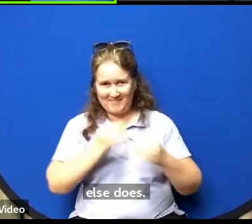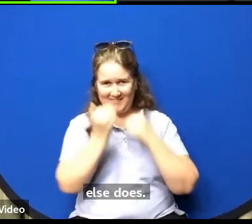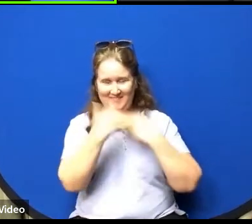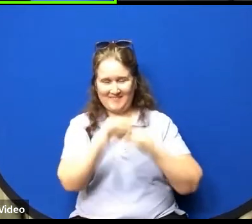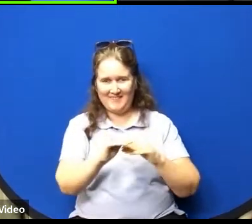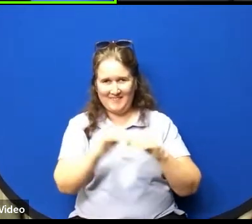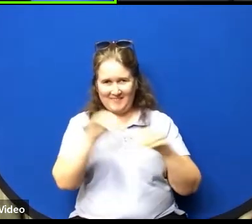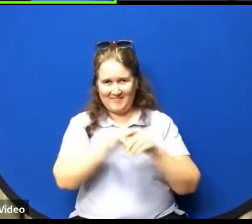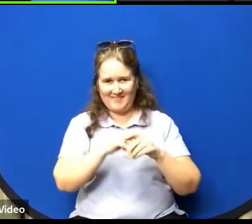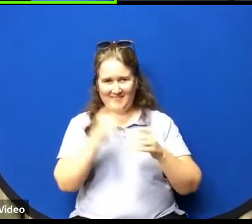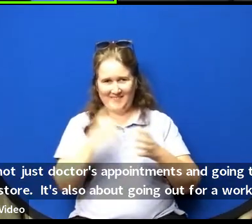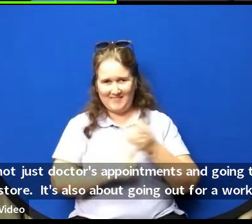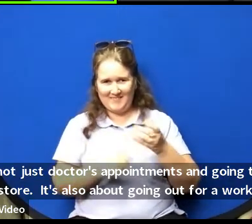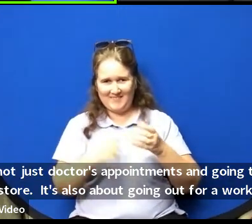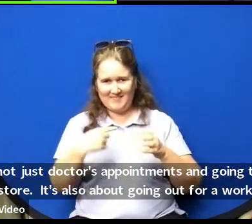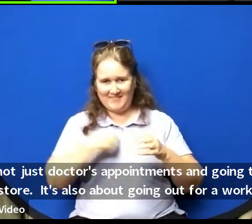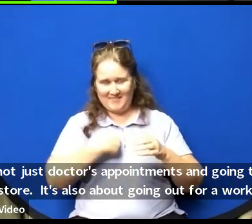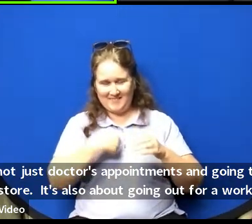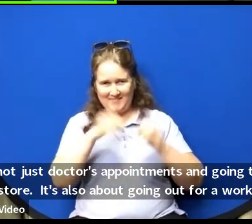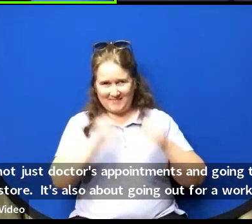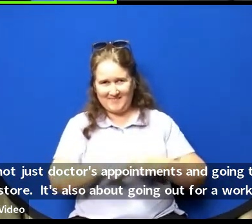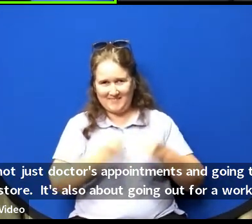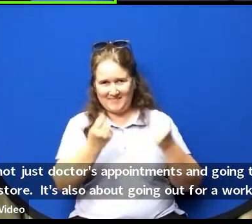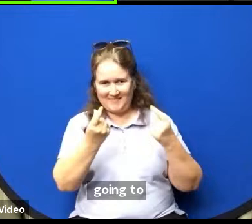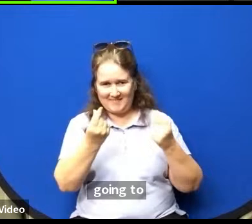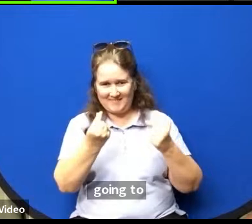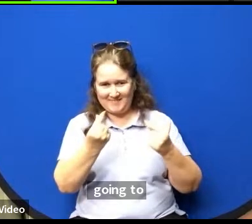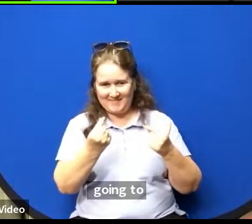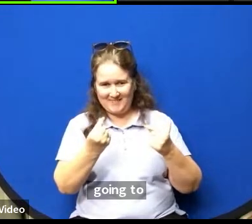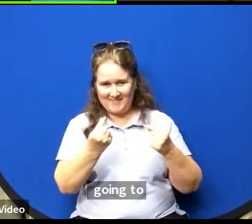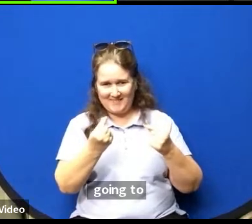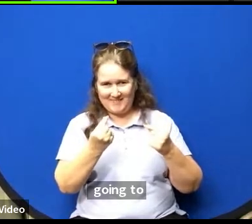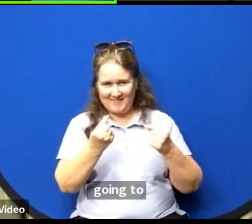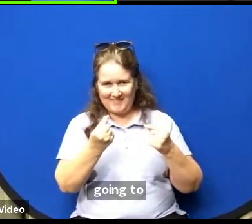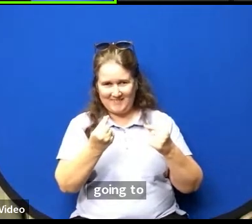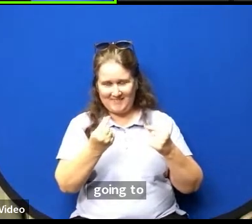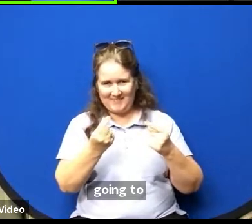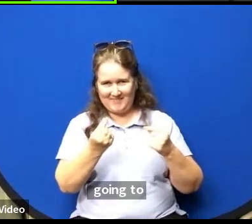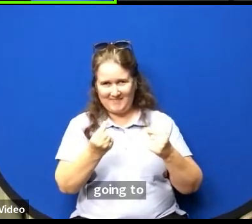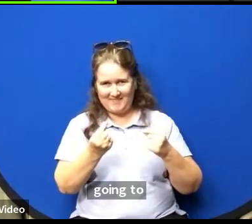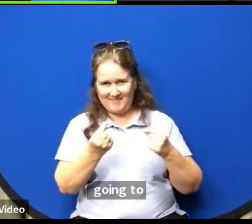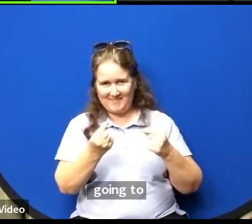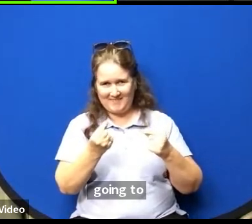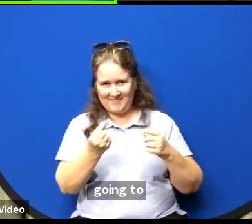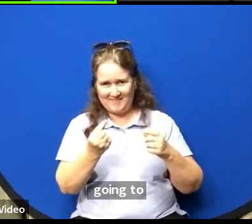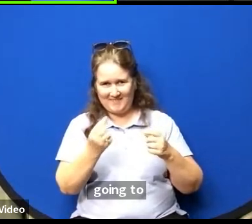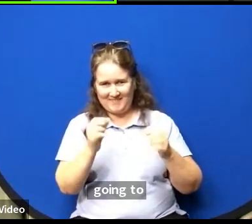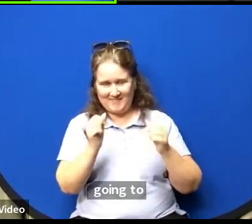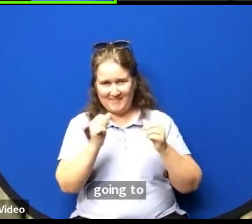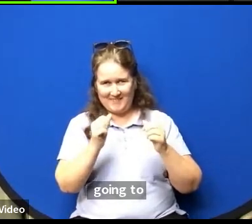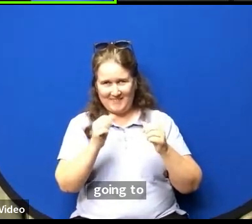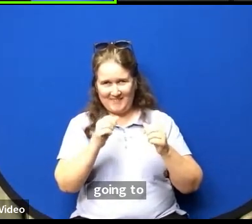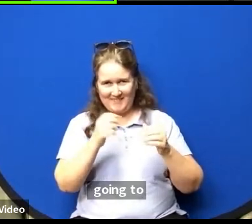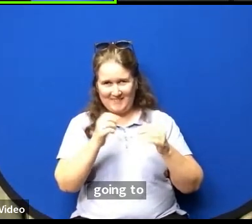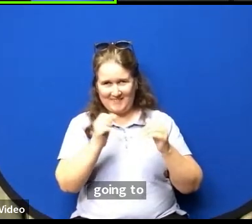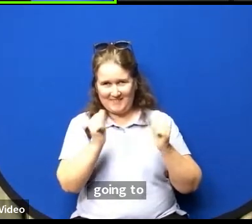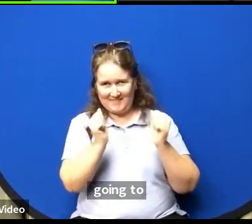And I feel really limited in what I am able to do.